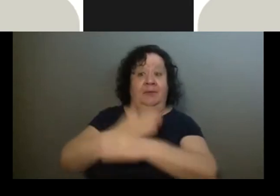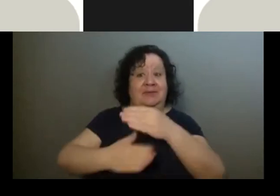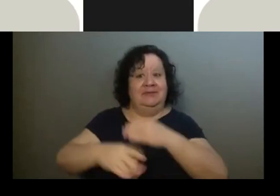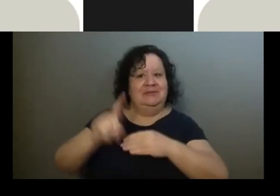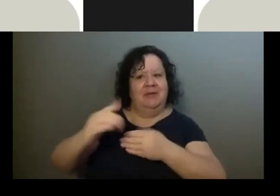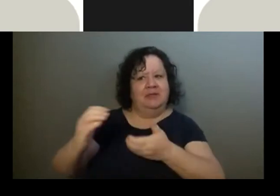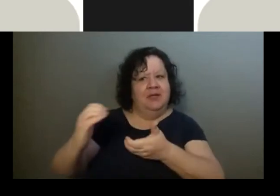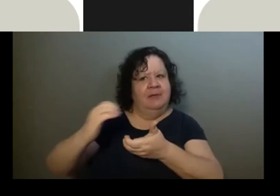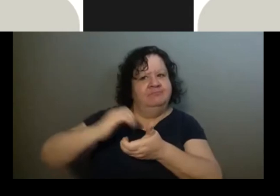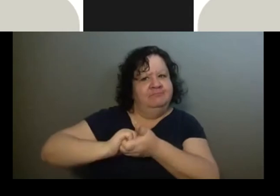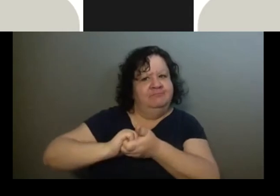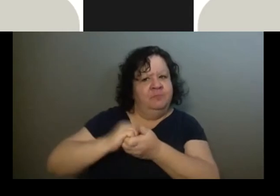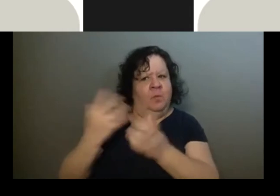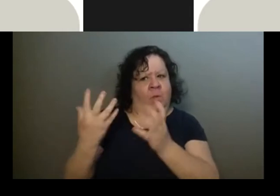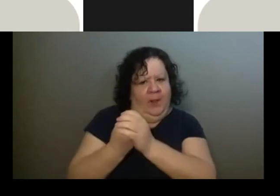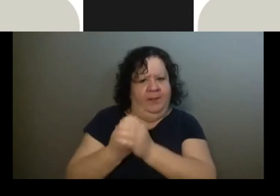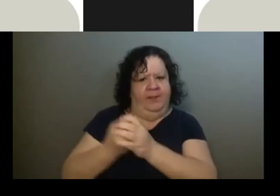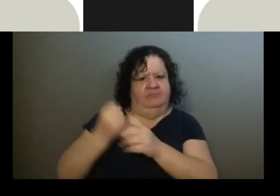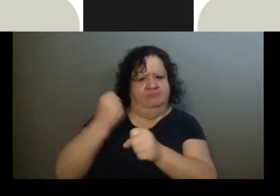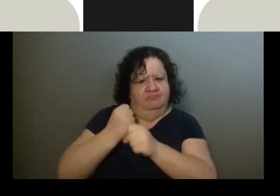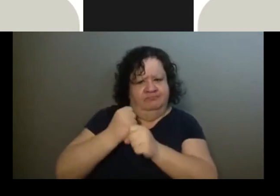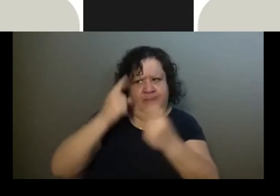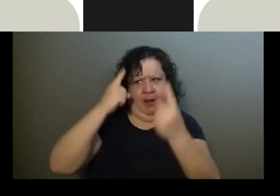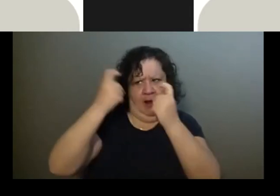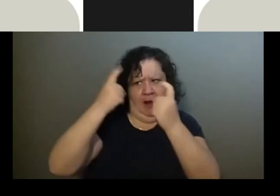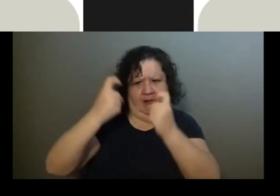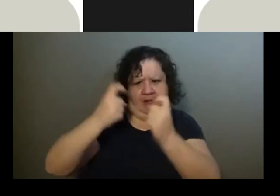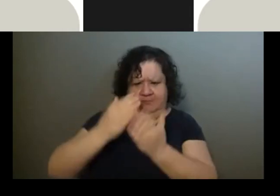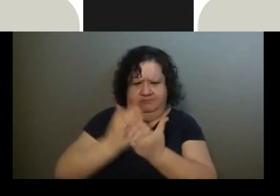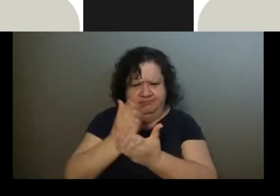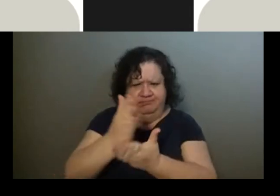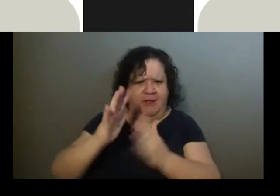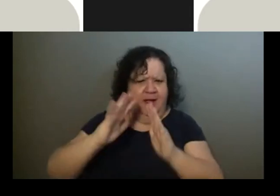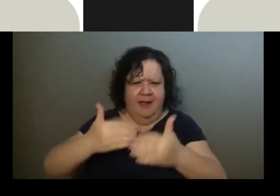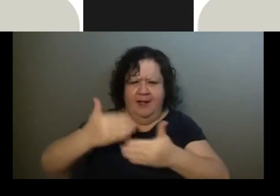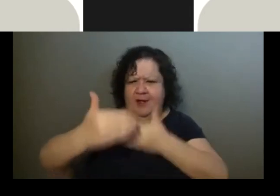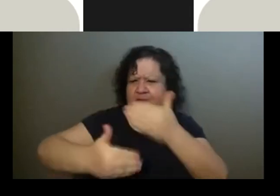abled members of our societies are part of a process and should be engaged in the co-creation